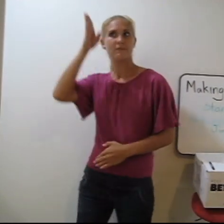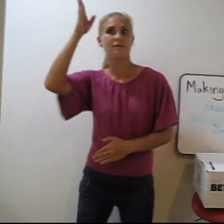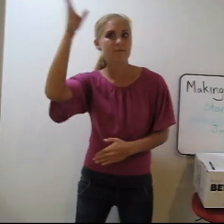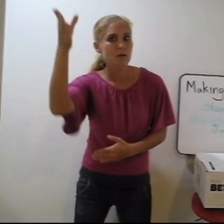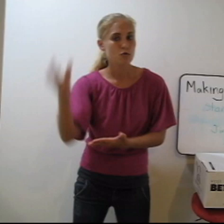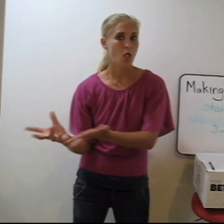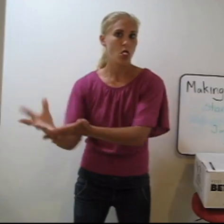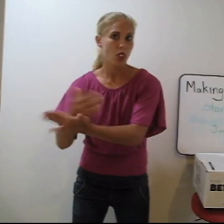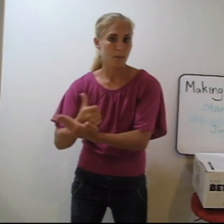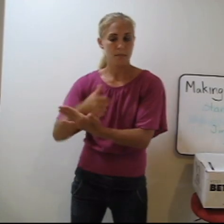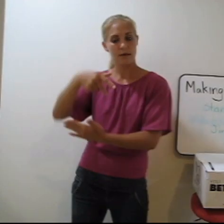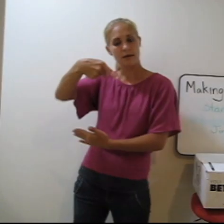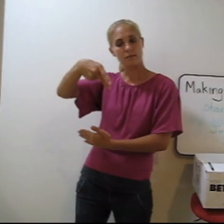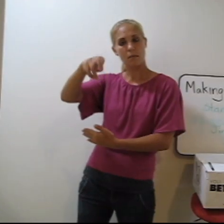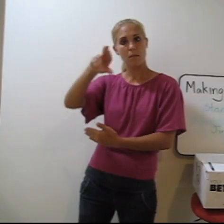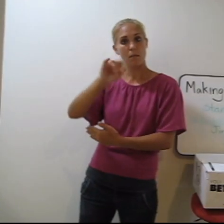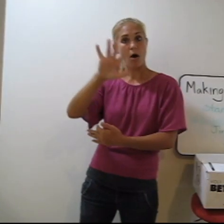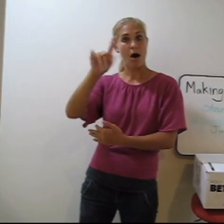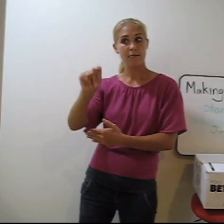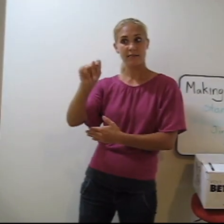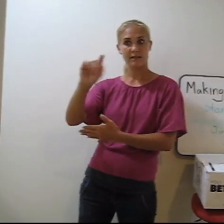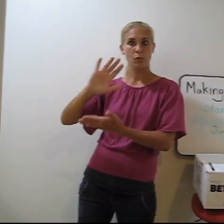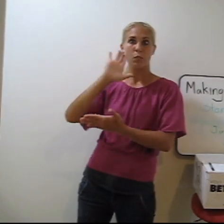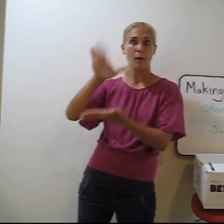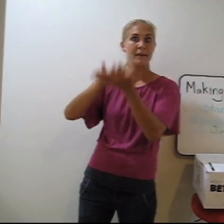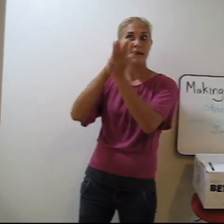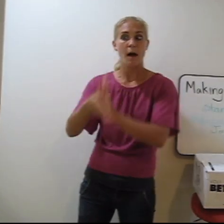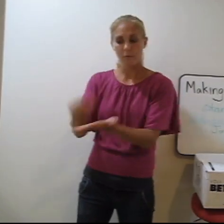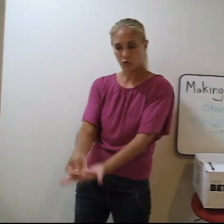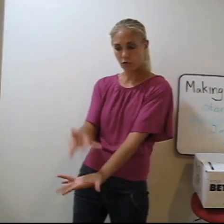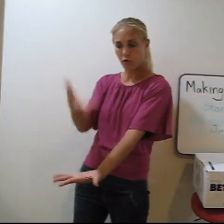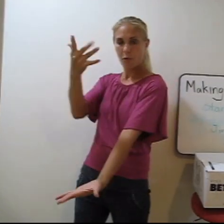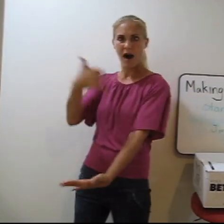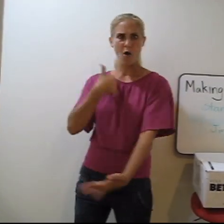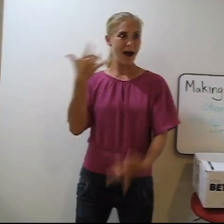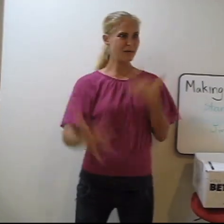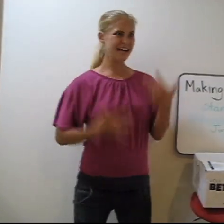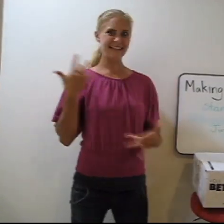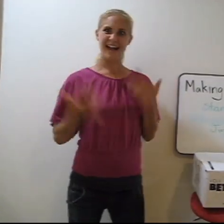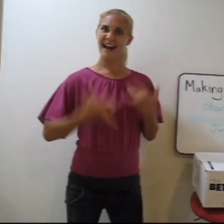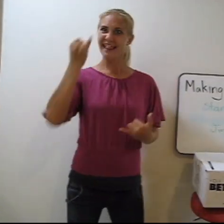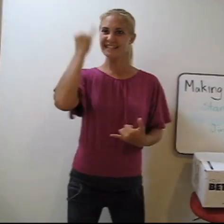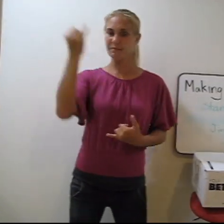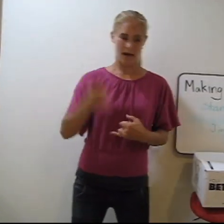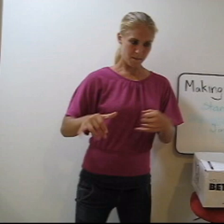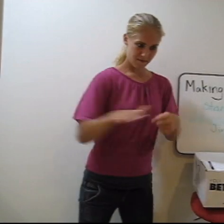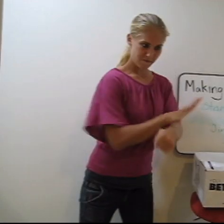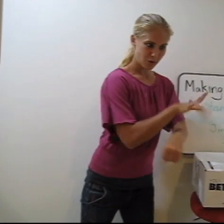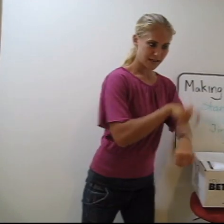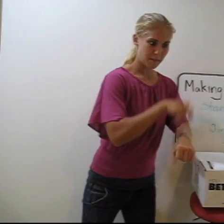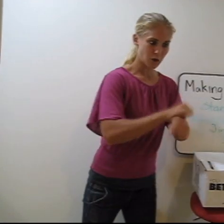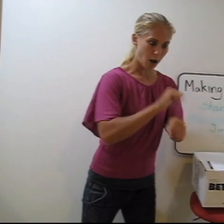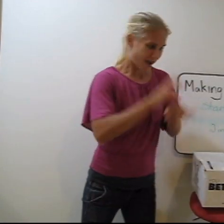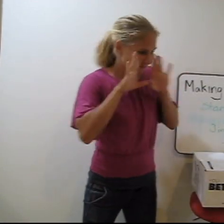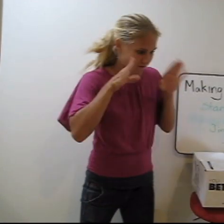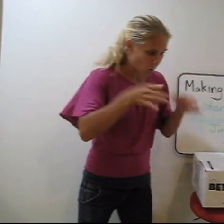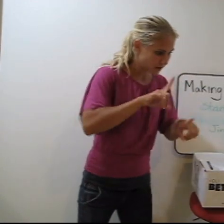profits lead to fortune. I got so excited about that philosophy. I'm working full-time on my job, but now I'm working